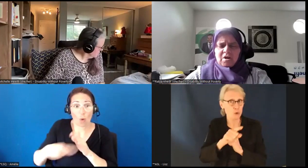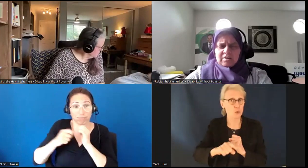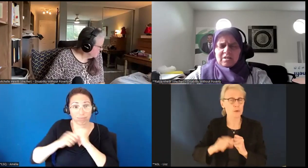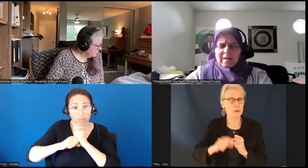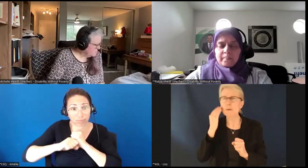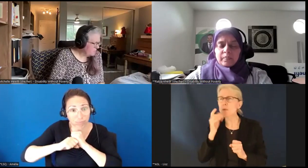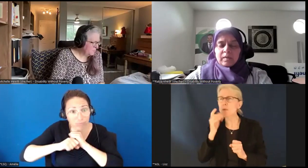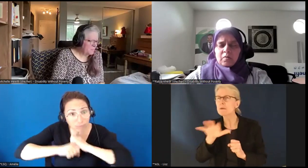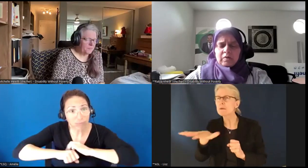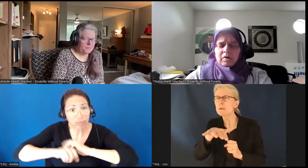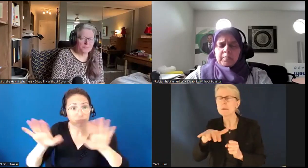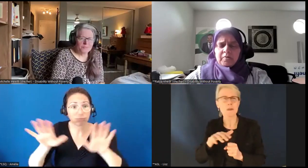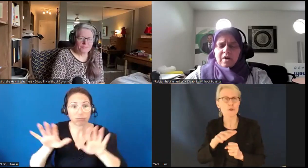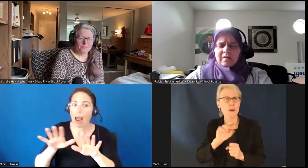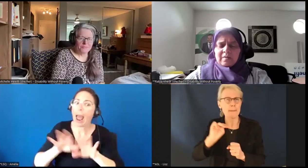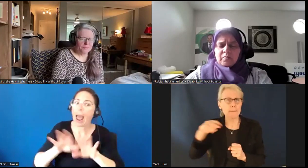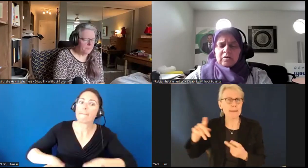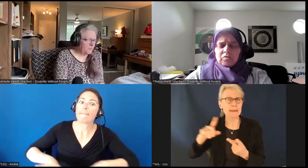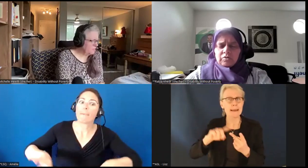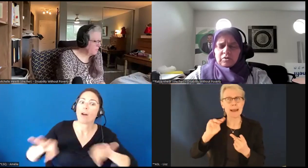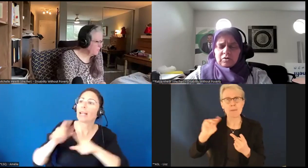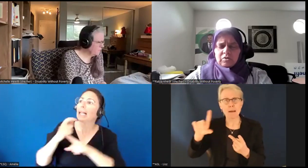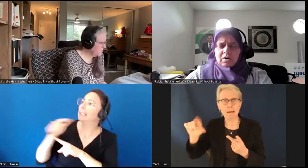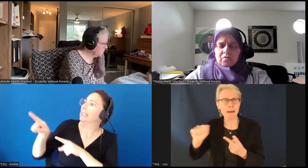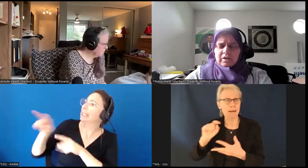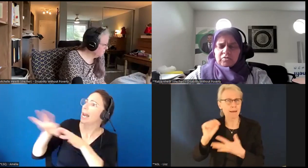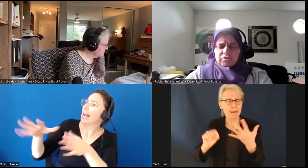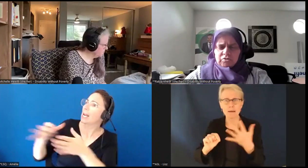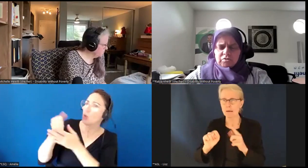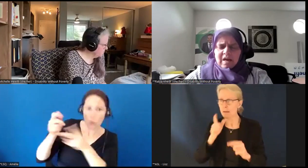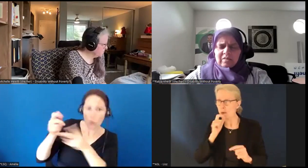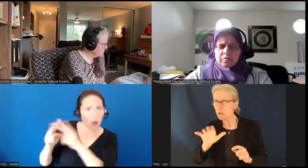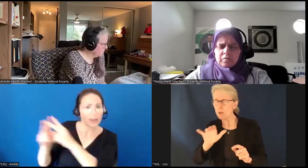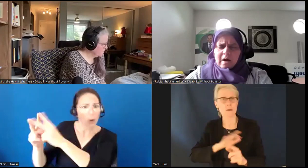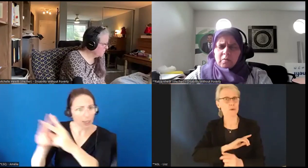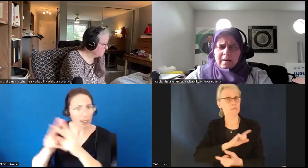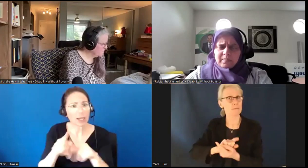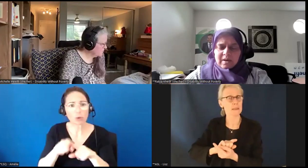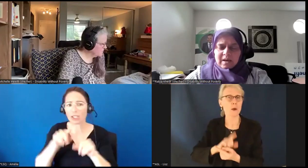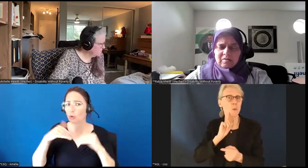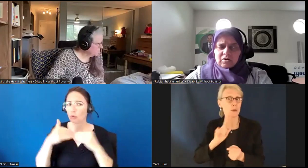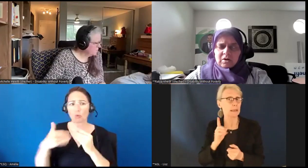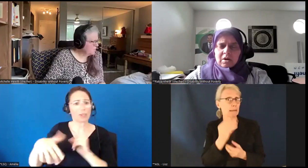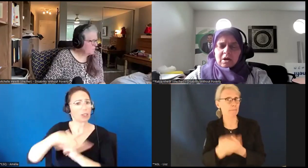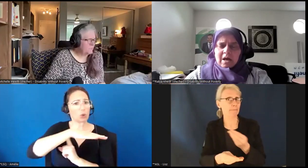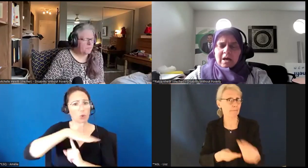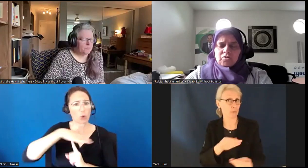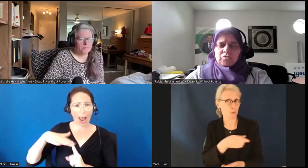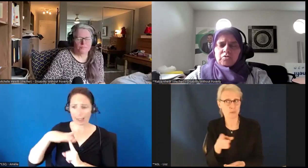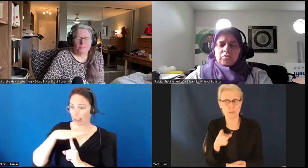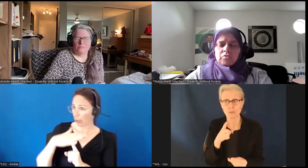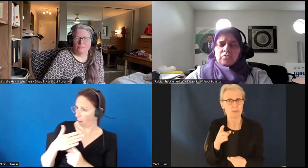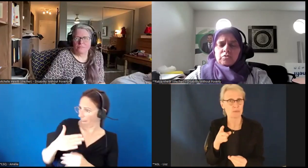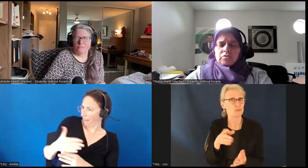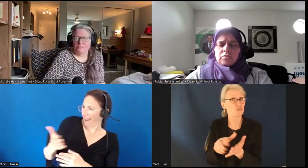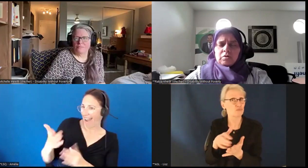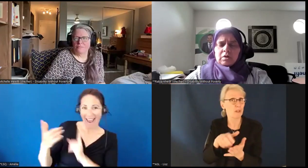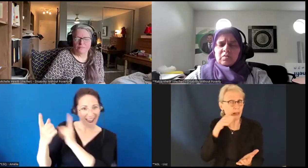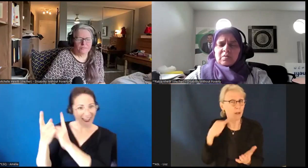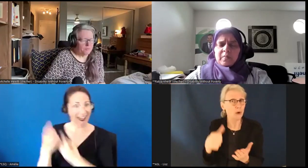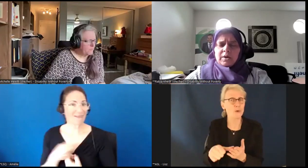to talk to them. We will provide some resources for you to do that through our website,